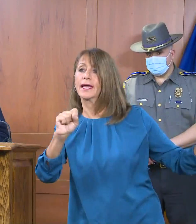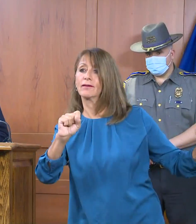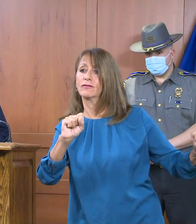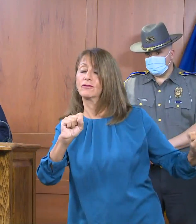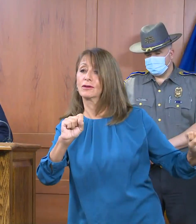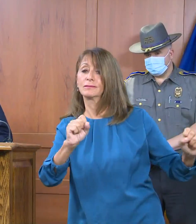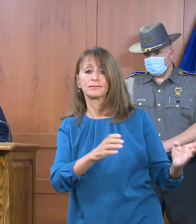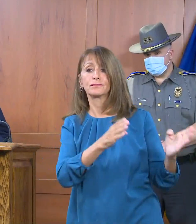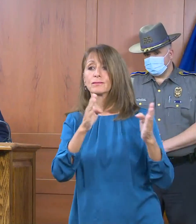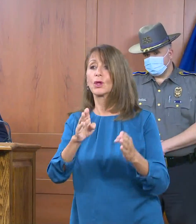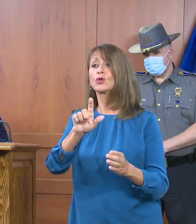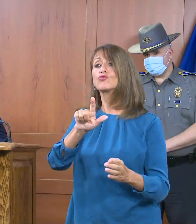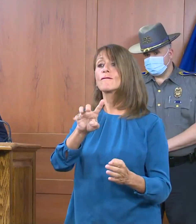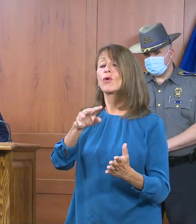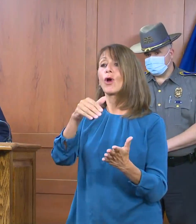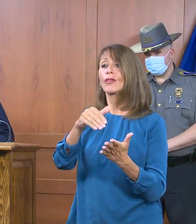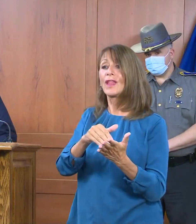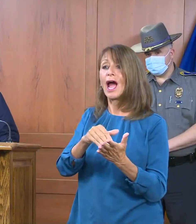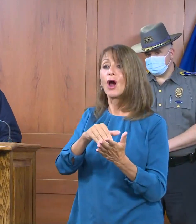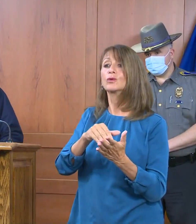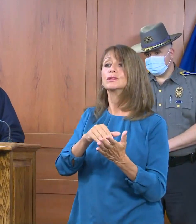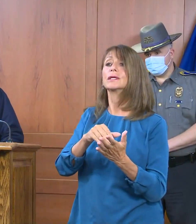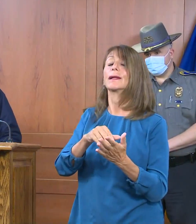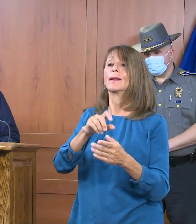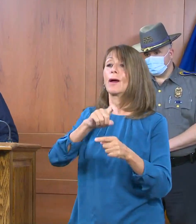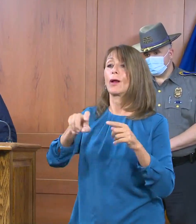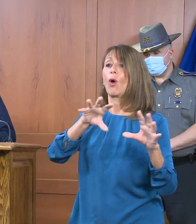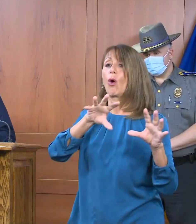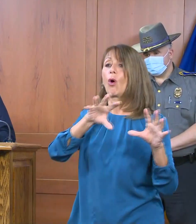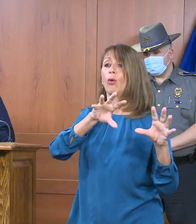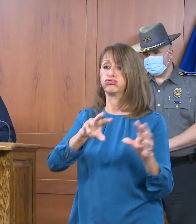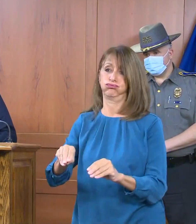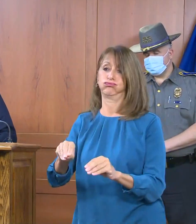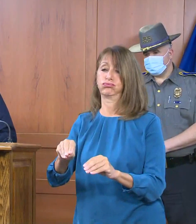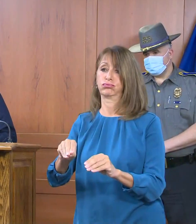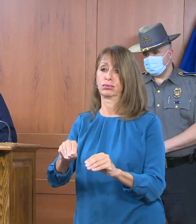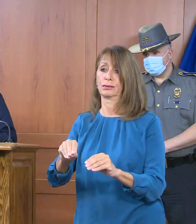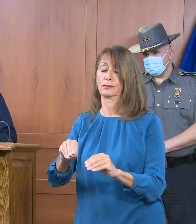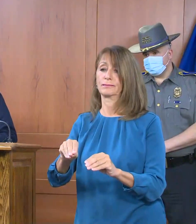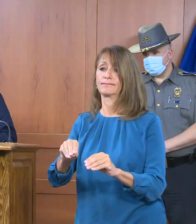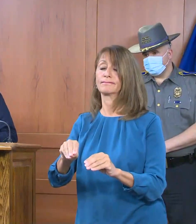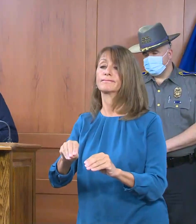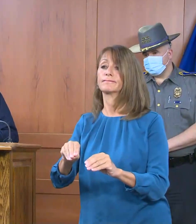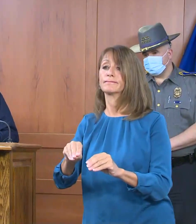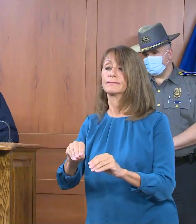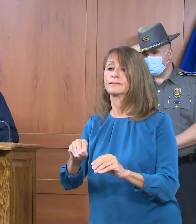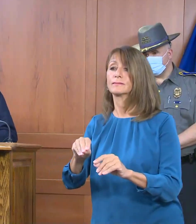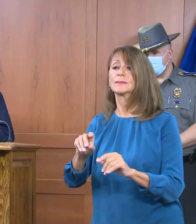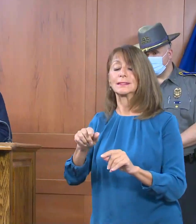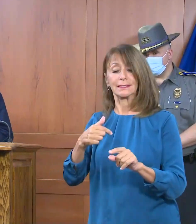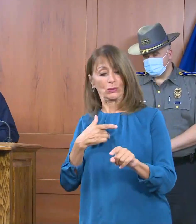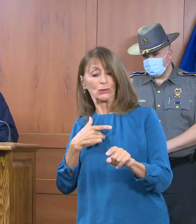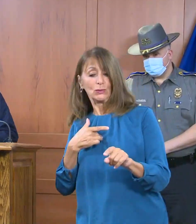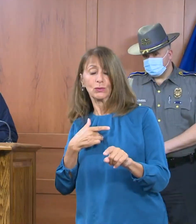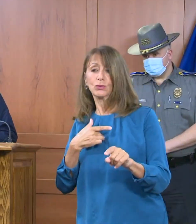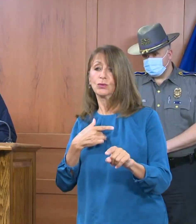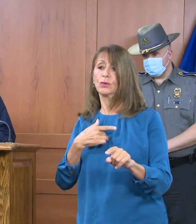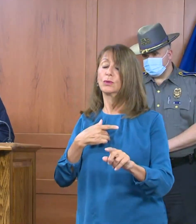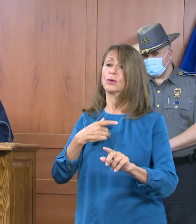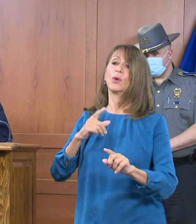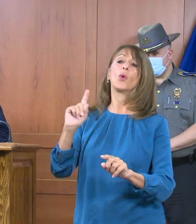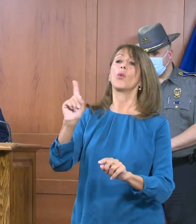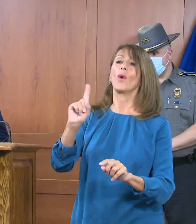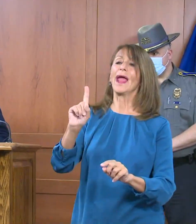Island, 24,000 in Connecticut at this point. That number is concerning. Most of the outages